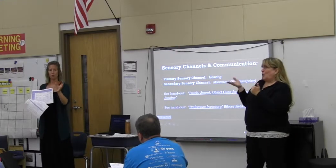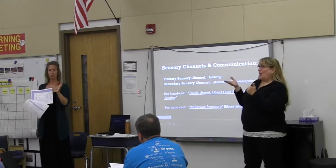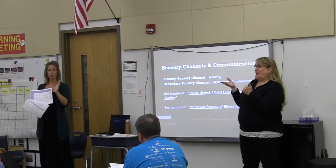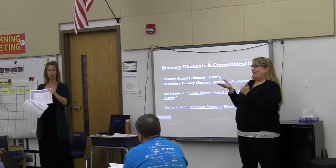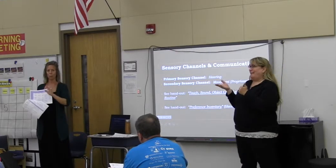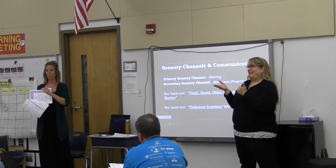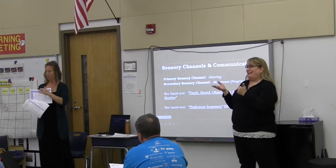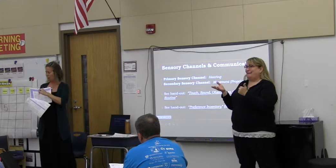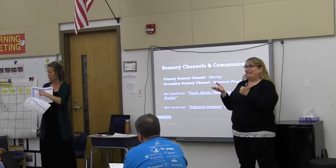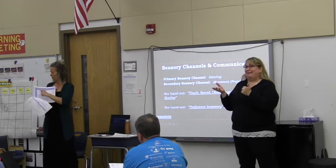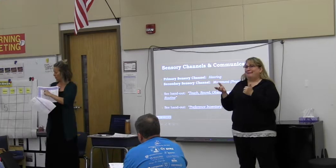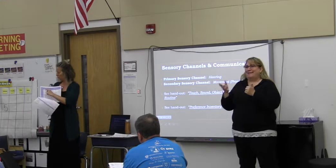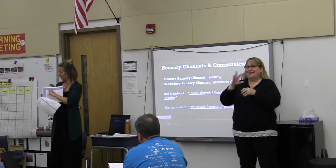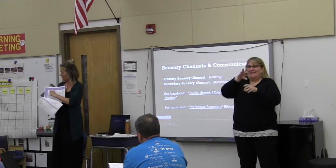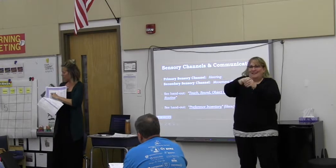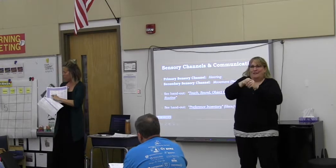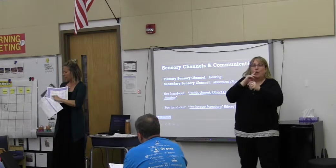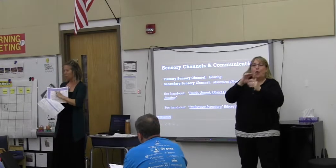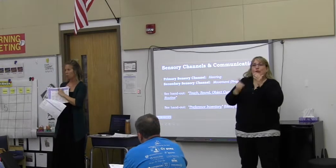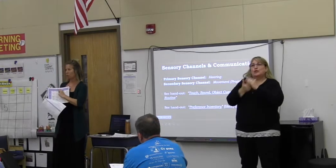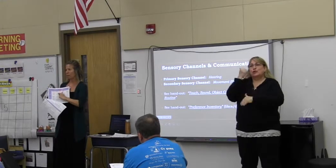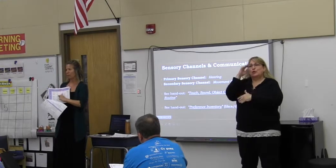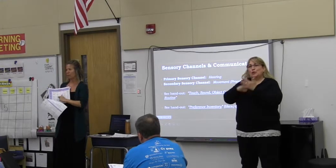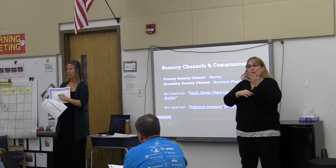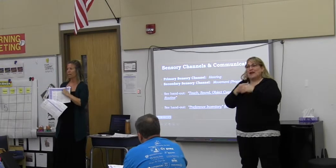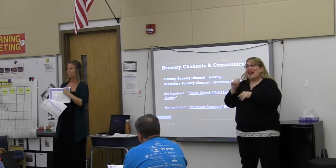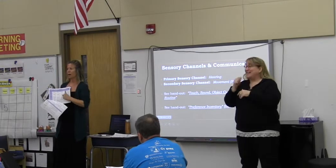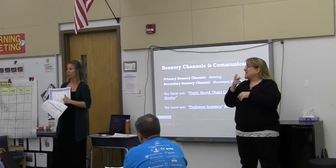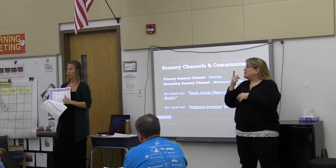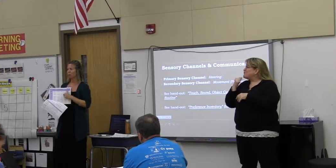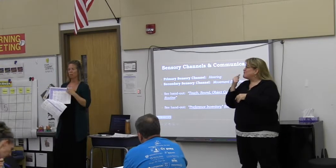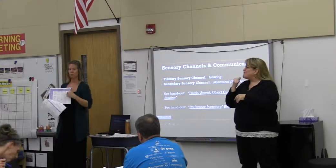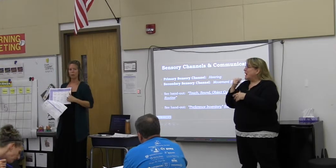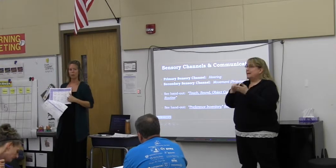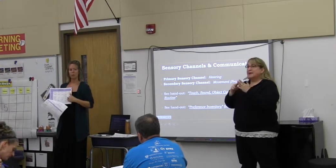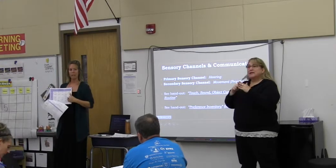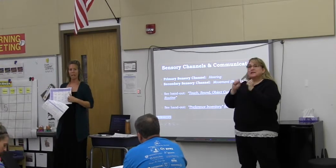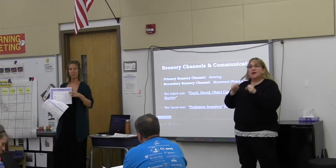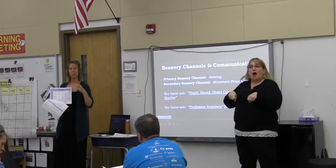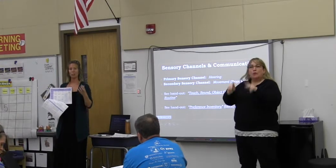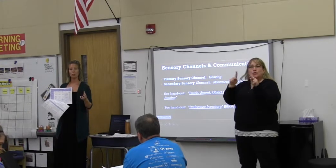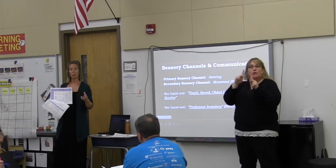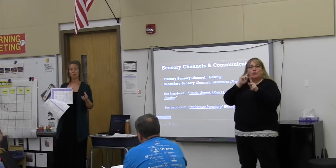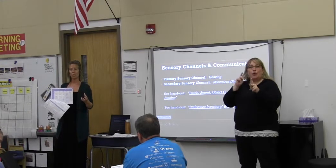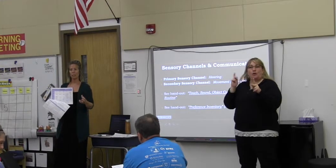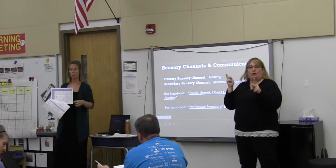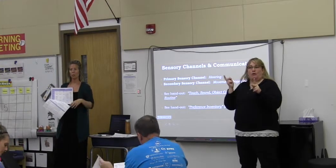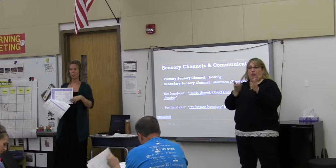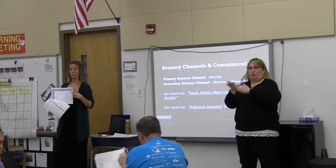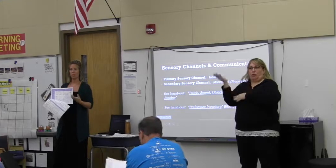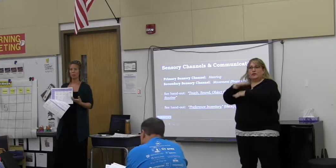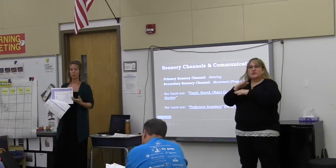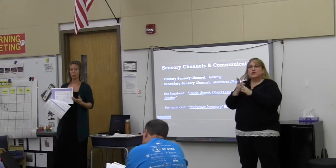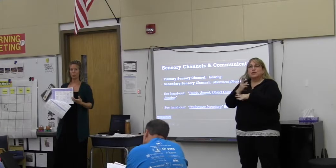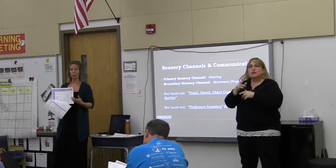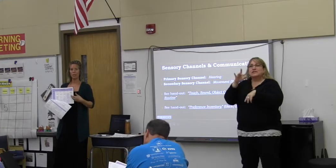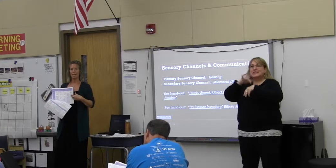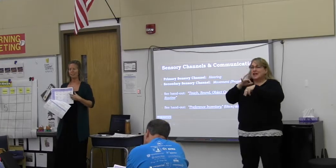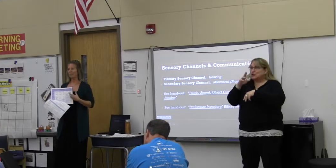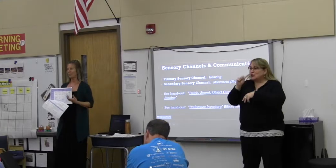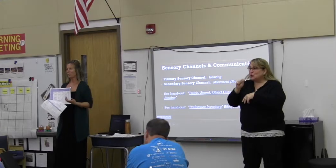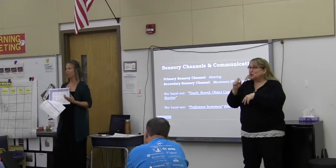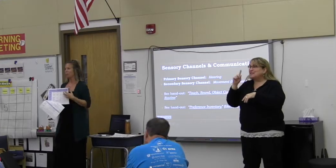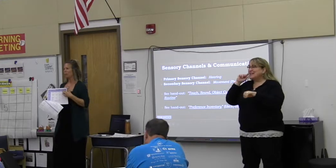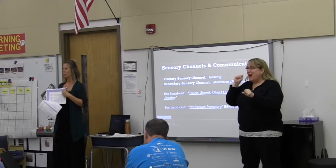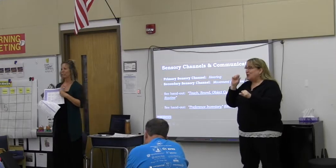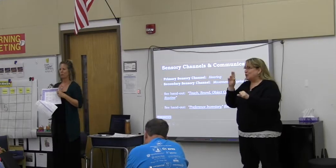their new routines, but you can see anything here in red is an opportunity throughout their day to use those touch cues and sound cues. Because